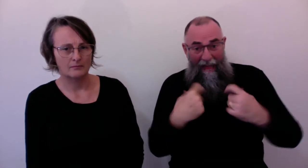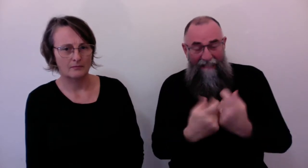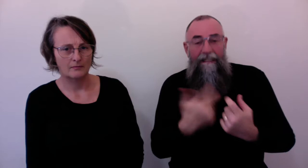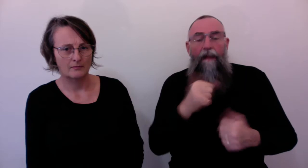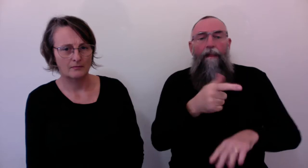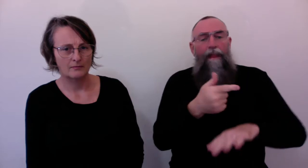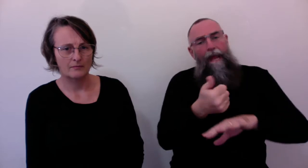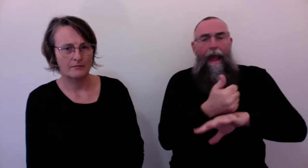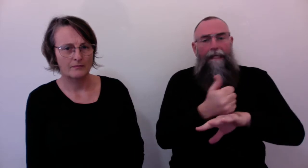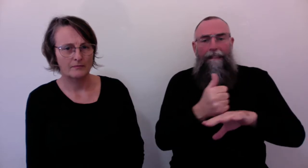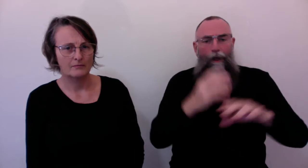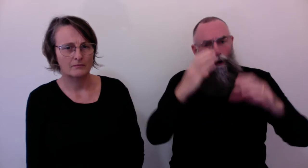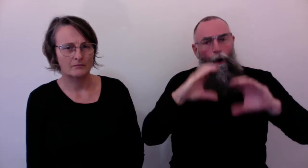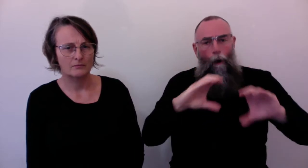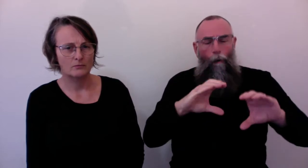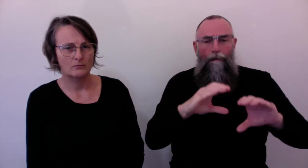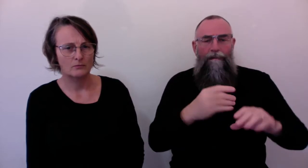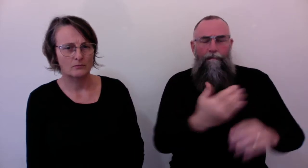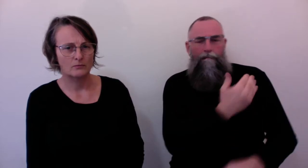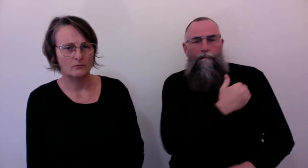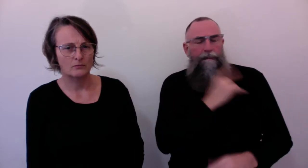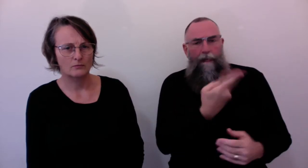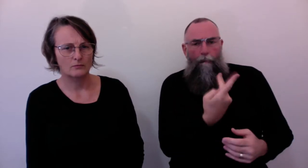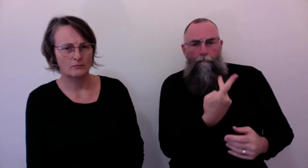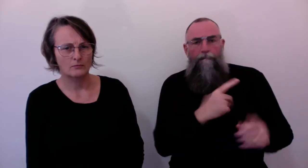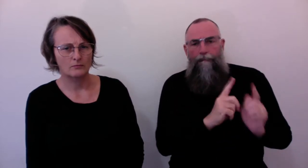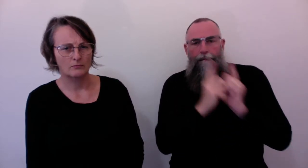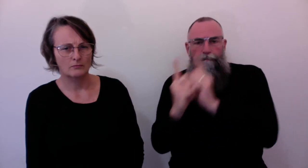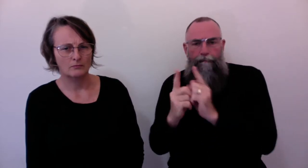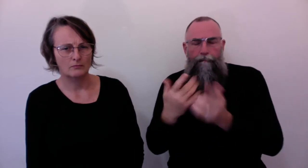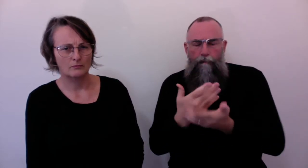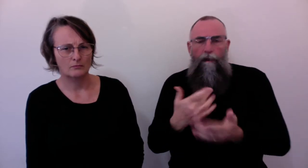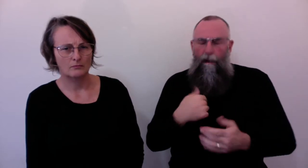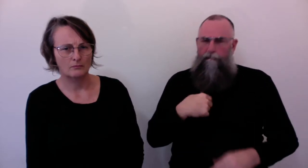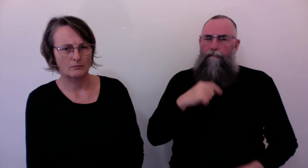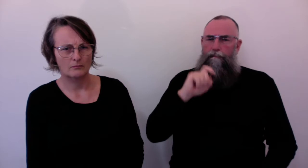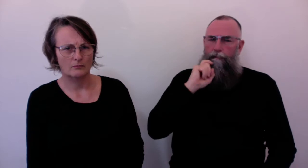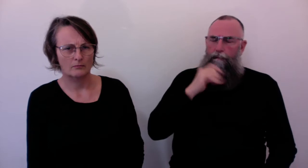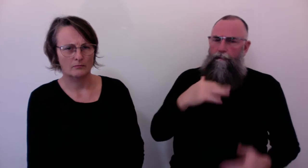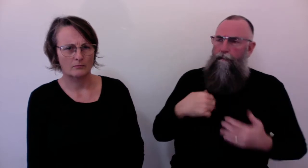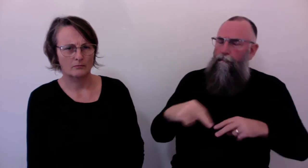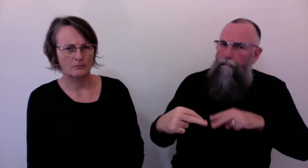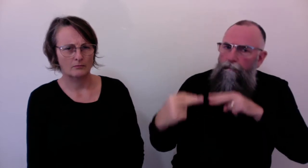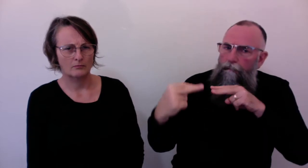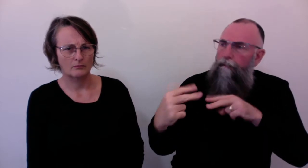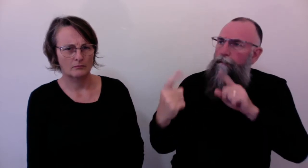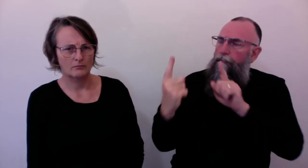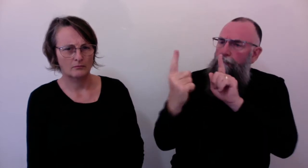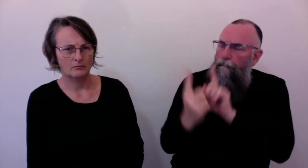to you outside," and I thought that was a bit strange. And she sat me down, and she was like, "Is this what you want to do?" And I was like, "Yeah, of course." And